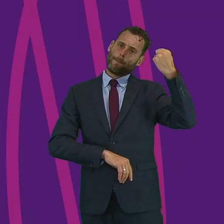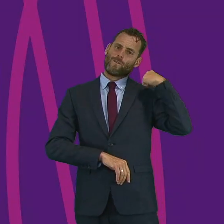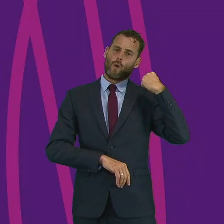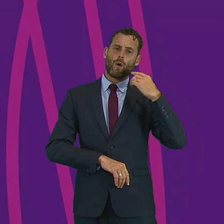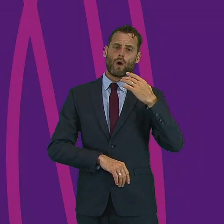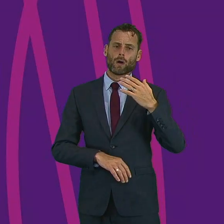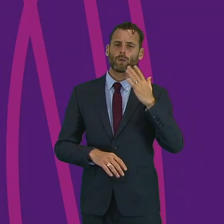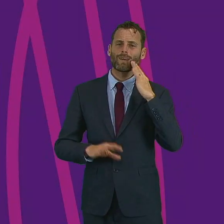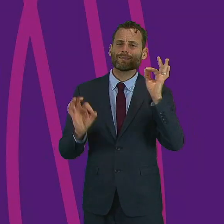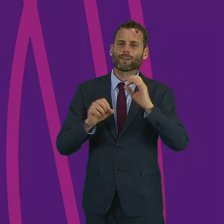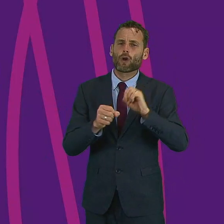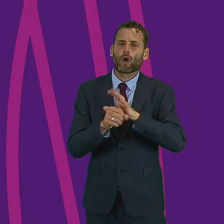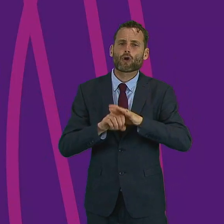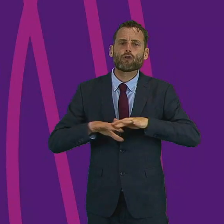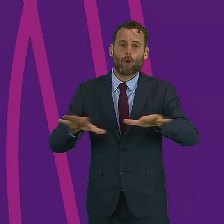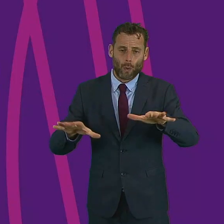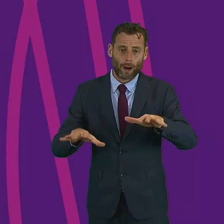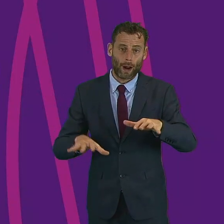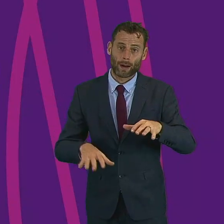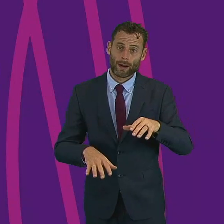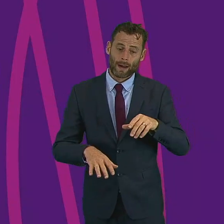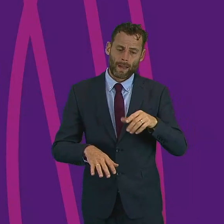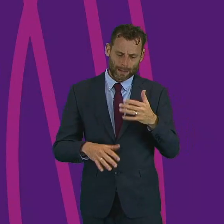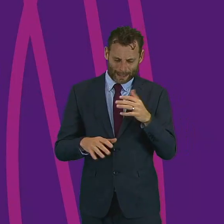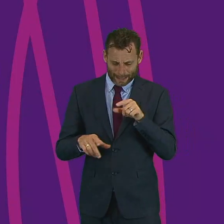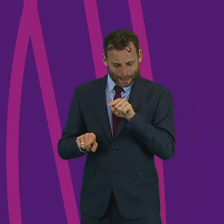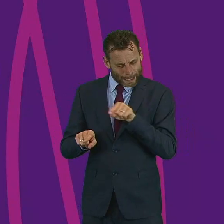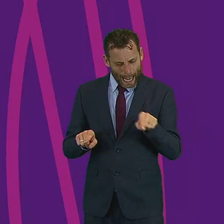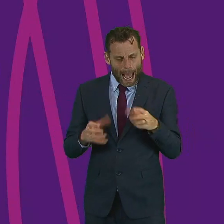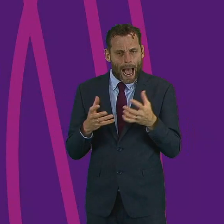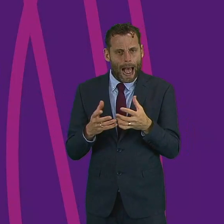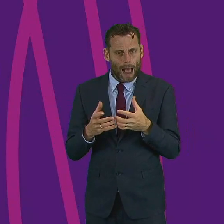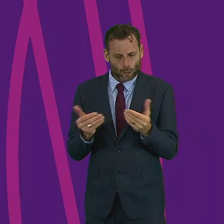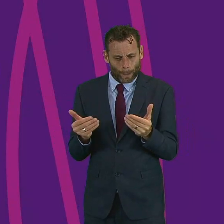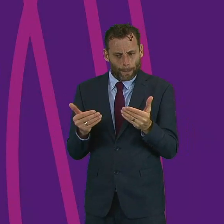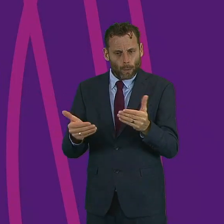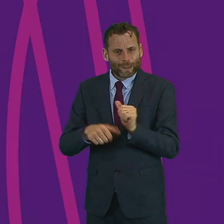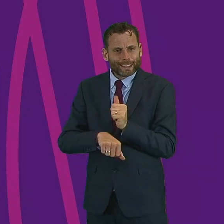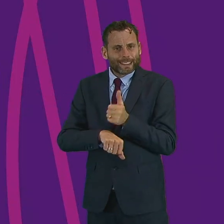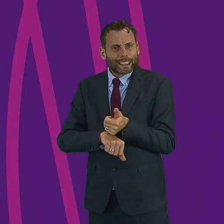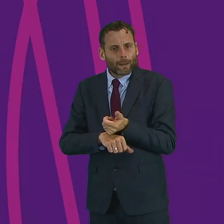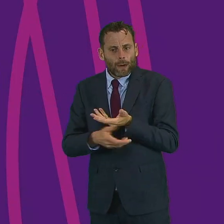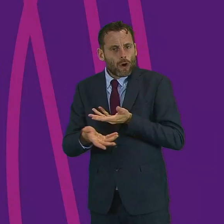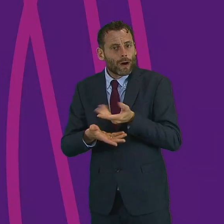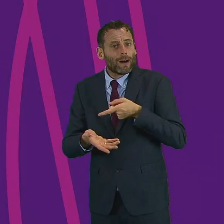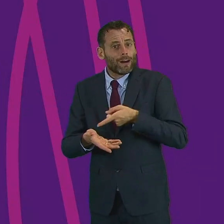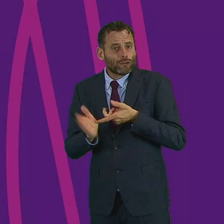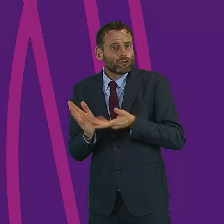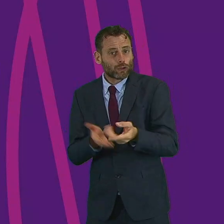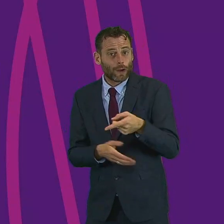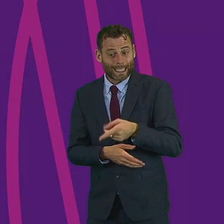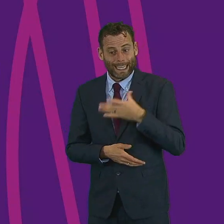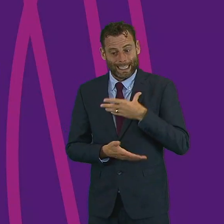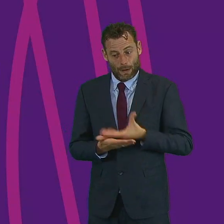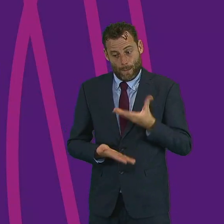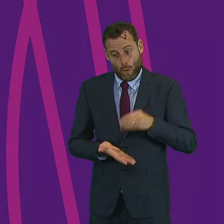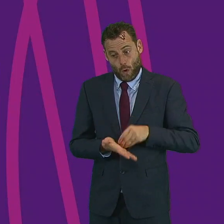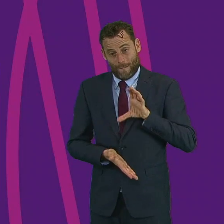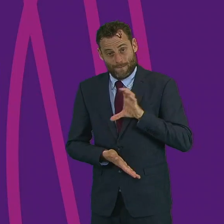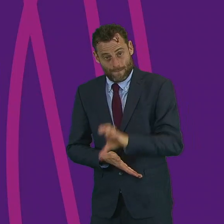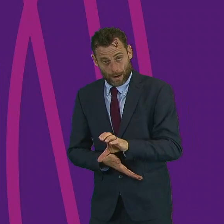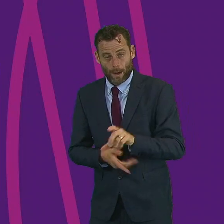will not end at the end of October. So the support for businesses cannot end then either. And I hope that's a call that will be echoed by people